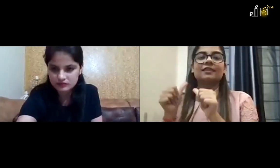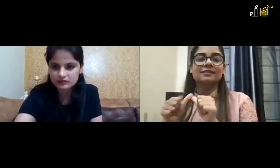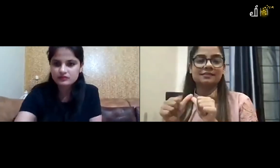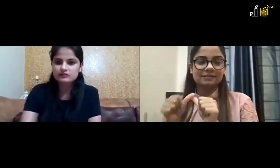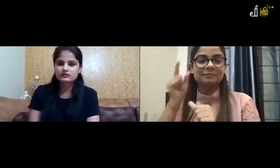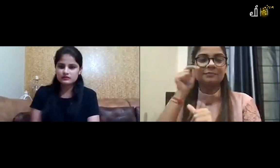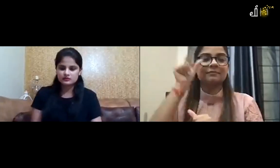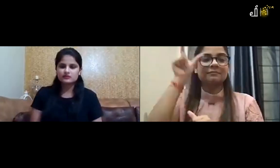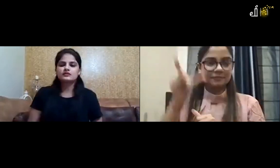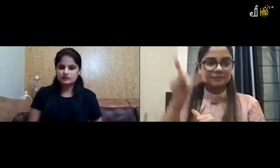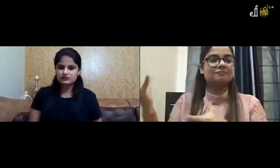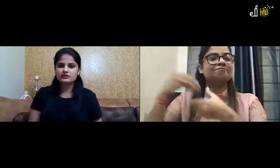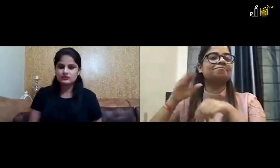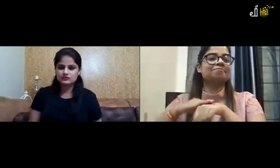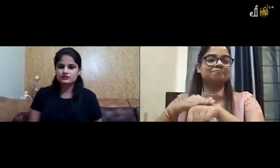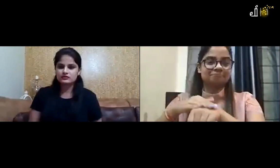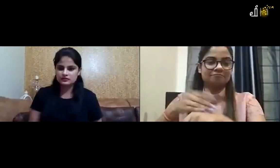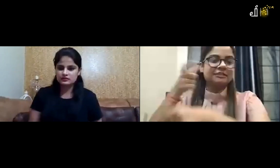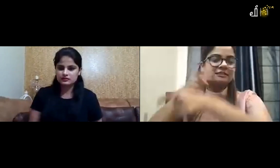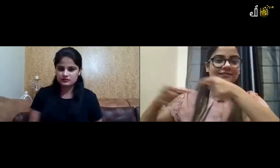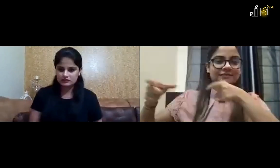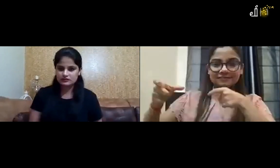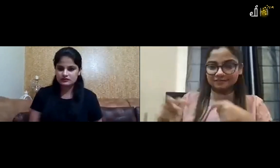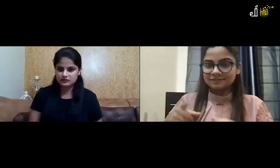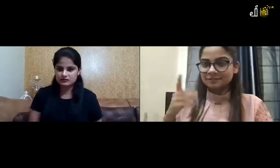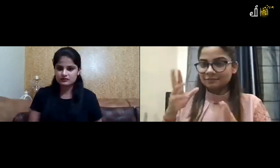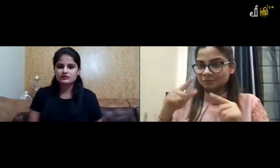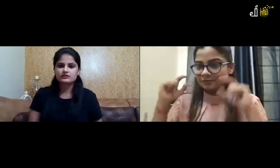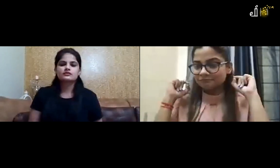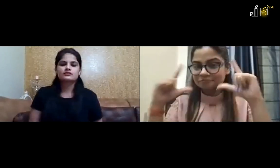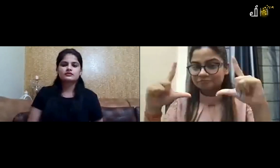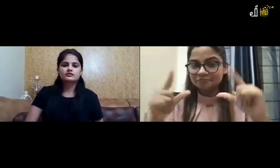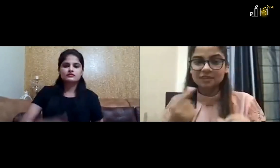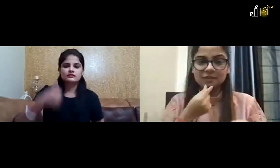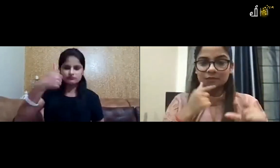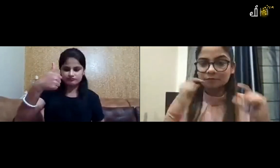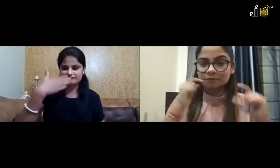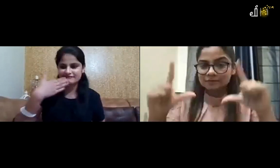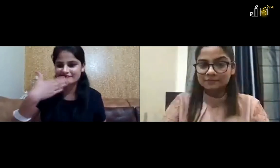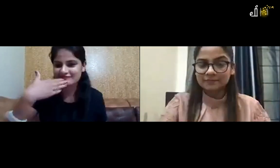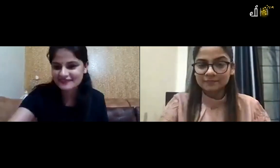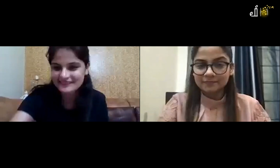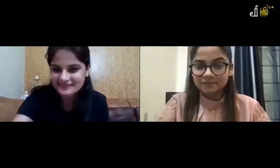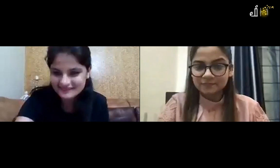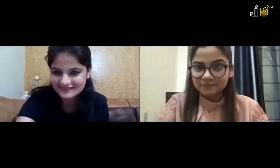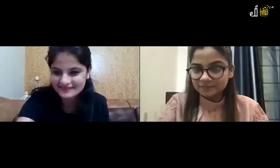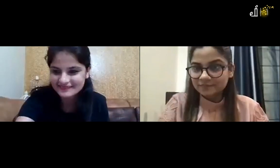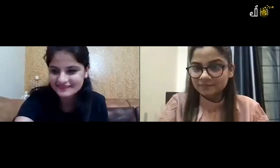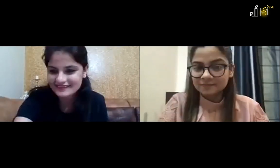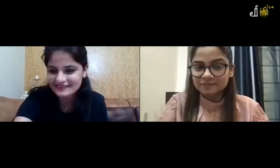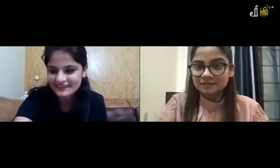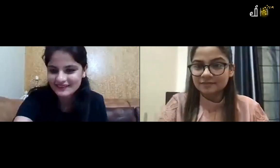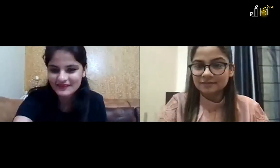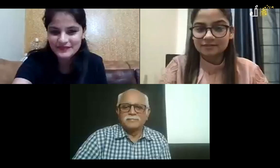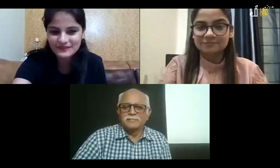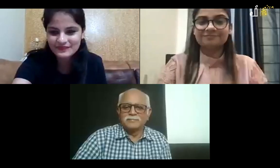we have Mr. Sanjay Taneja who is going to be presenting and sharing his experiences. So you can go ahead, spotlight Mr. Sanjay Taneja.